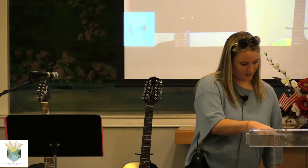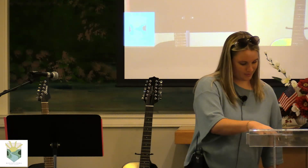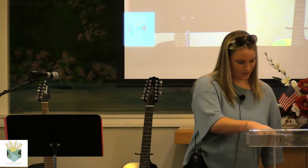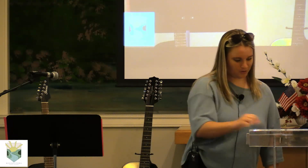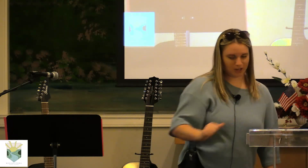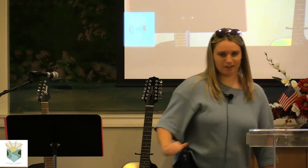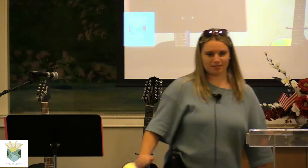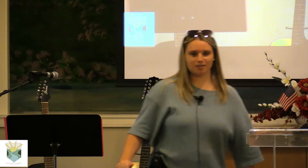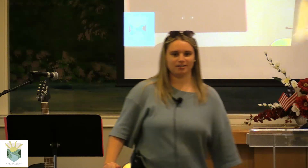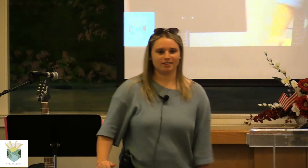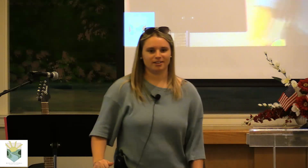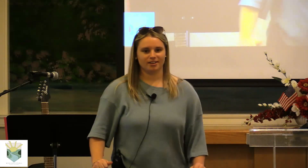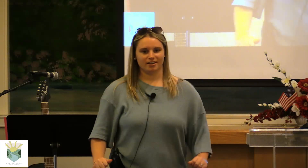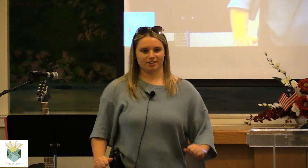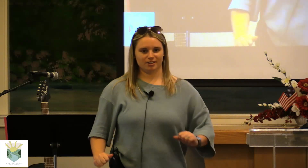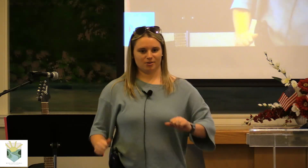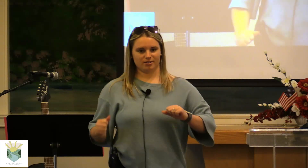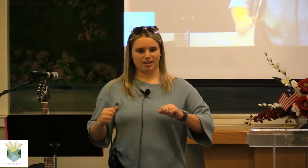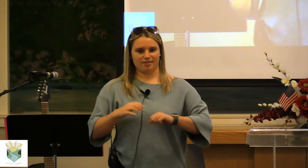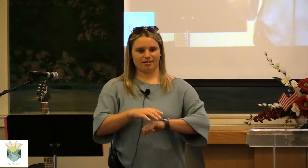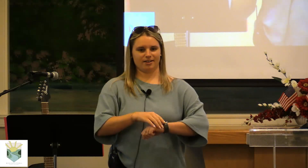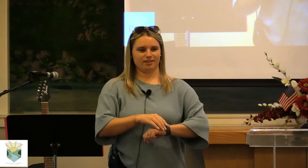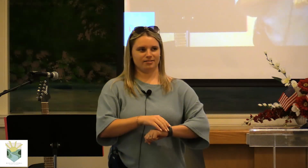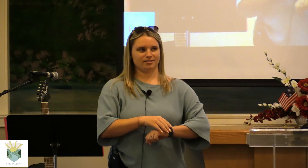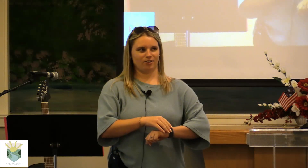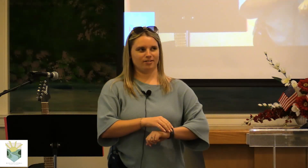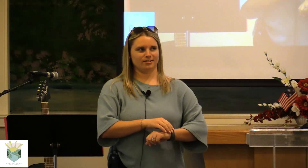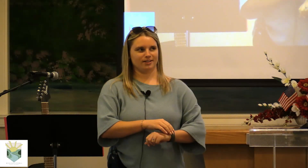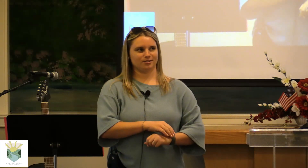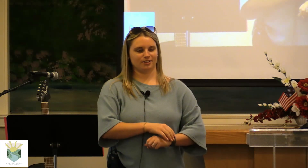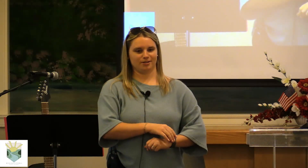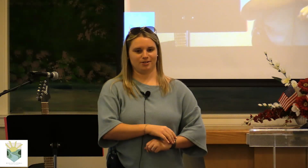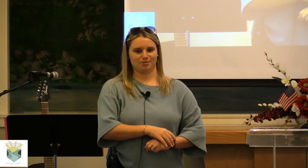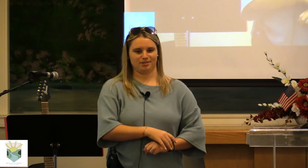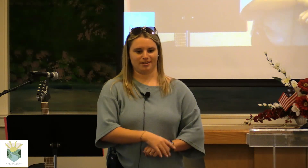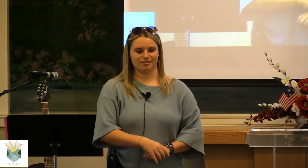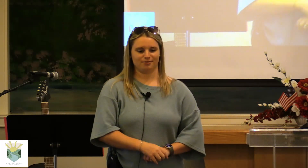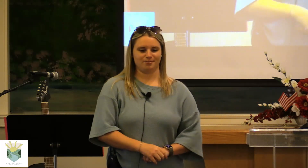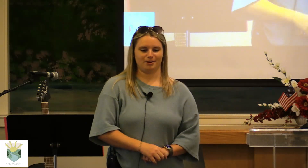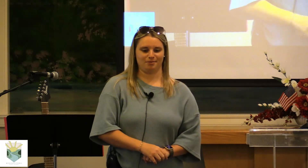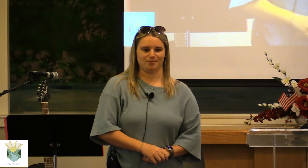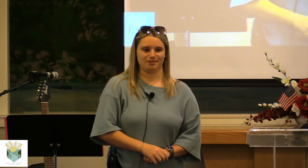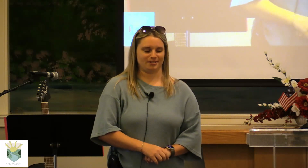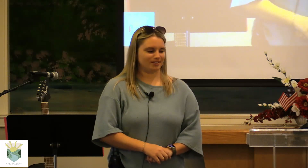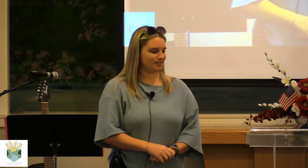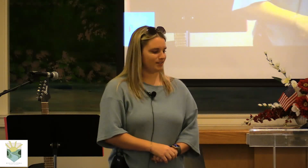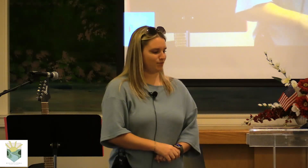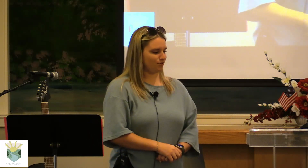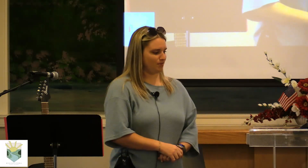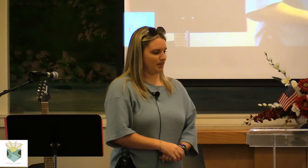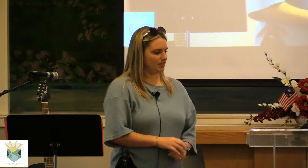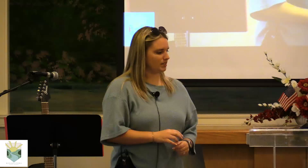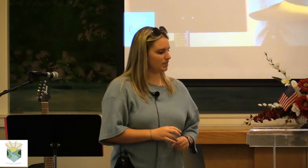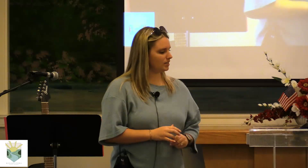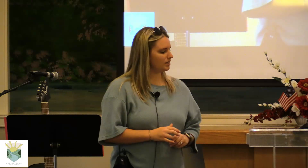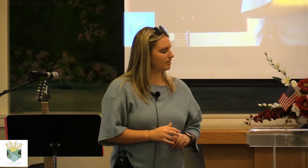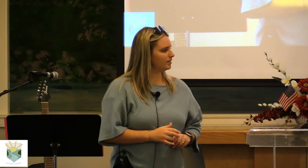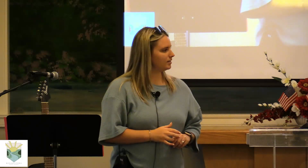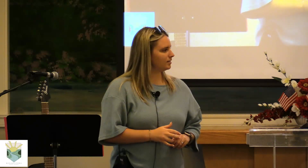So church, you're going to, I think I taught these actually at Christmas. I don't know if anybody remembers this. Well, A and few these of them are I did. also good, like if you are talking